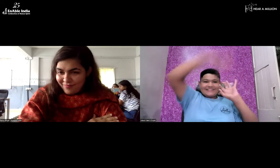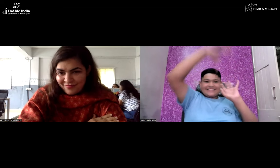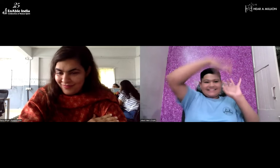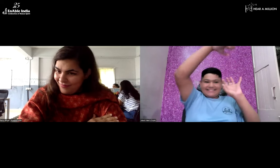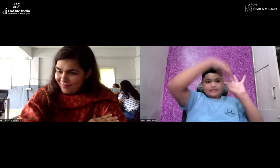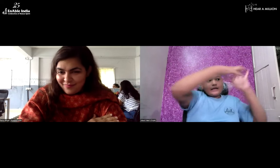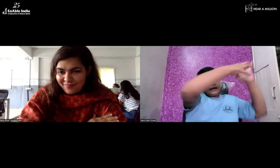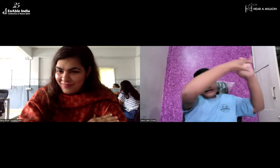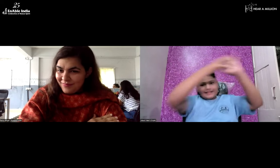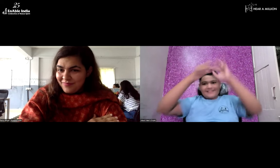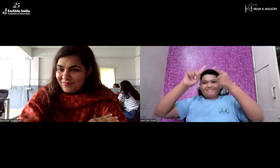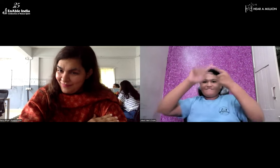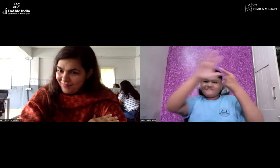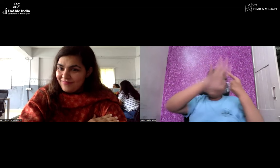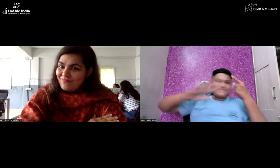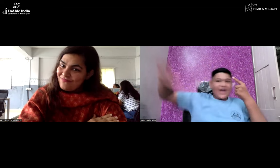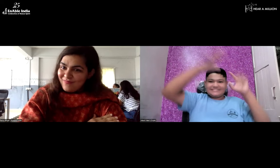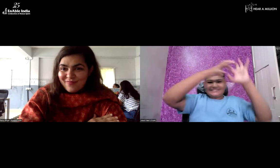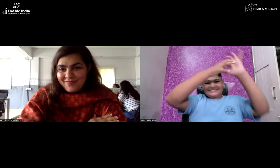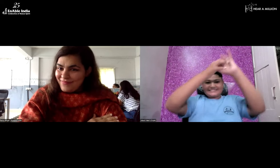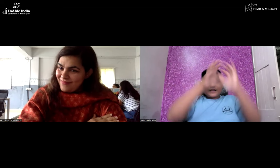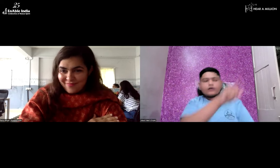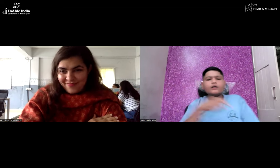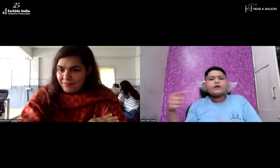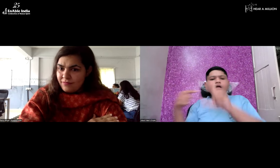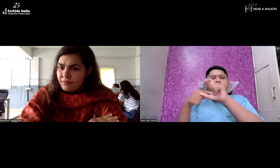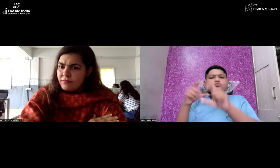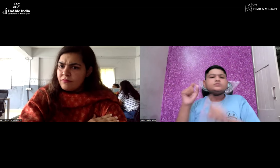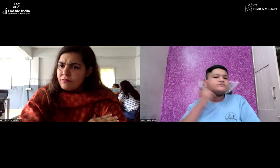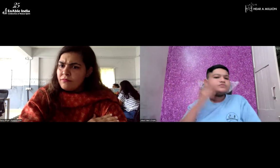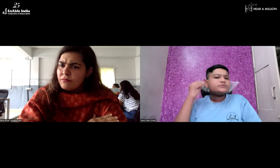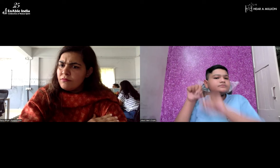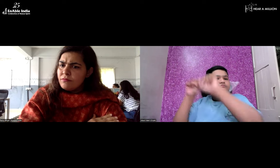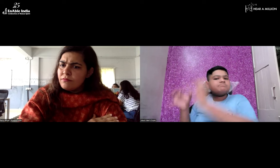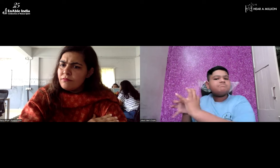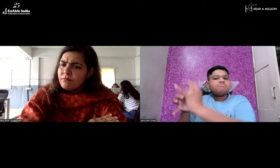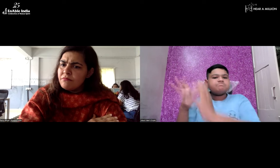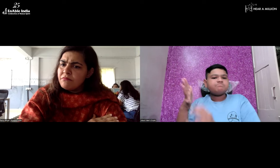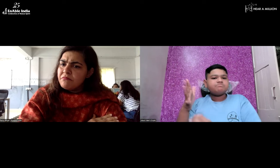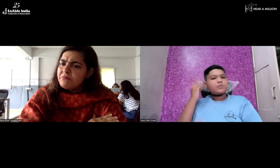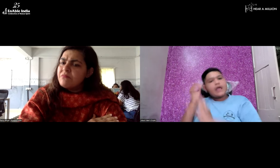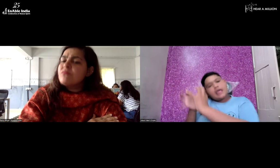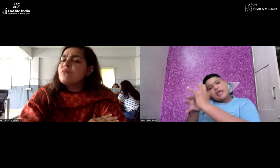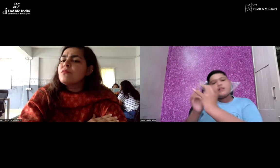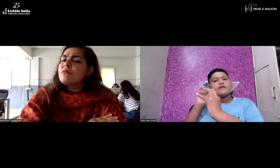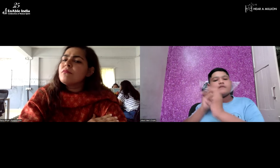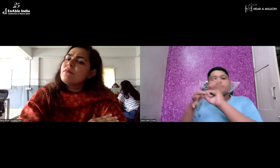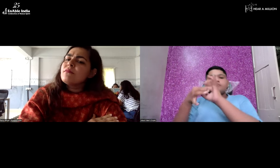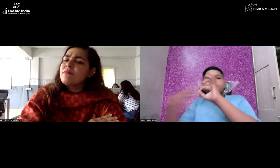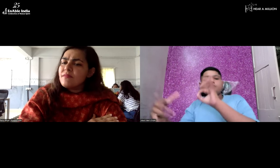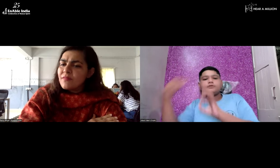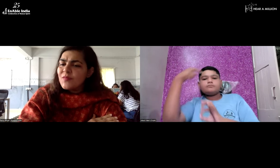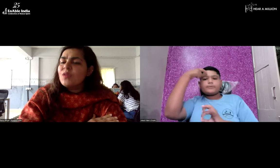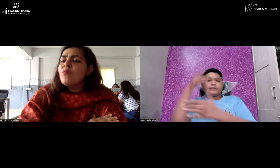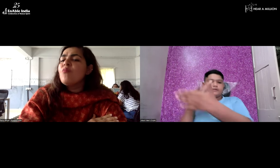All right, Meet. Hello, how are you doing? Doing good. Are you ready? So we are going to ask you so many questions. Are you nervous?